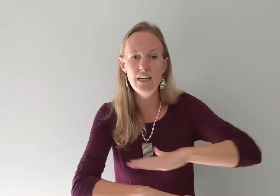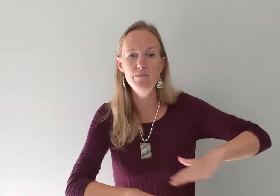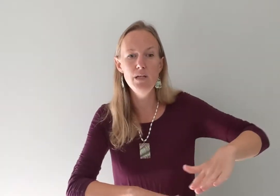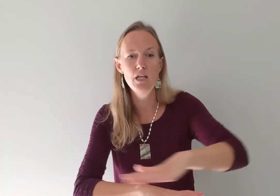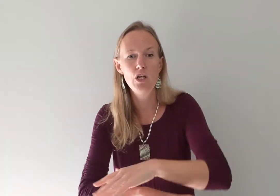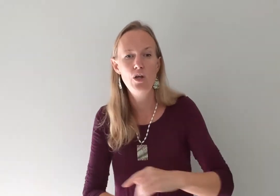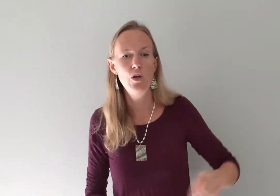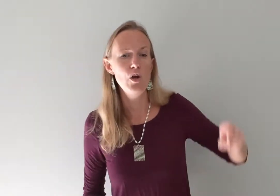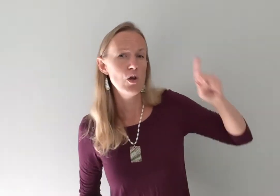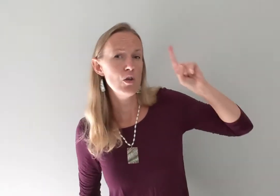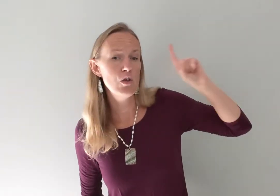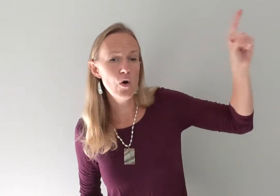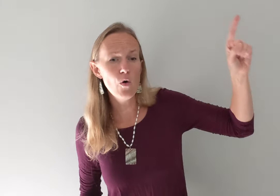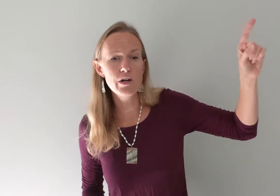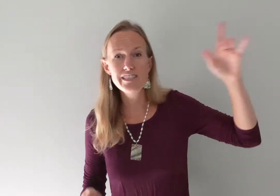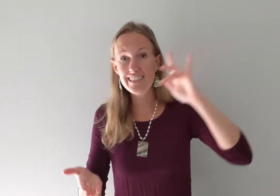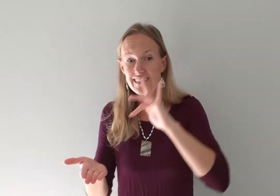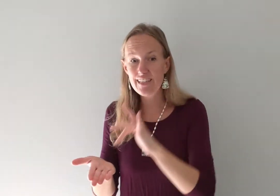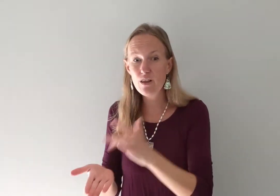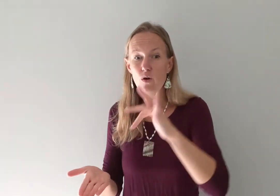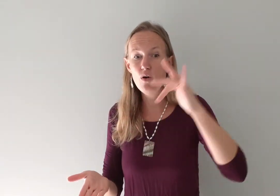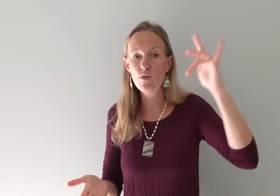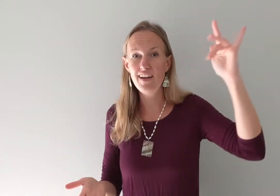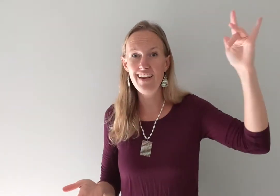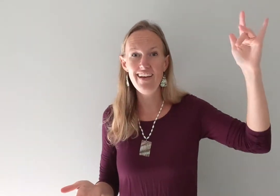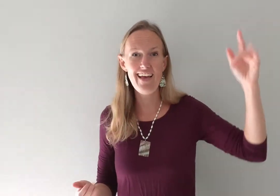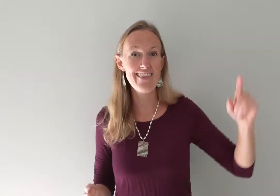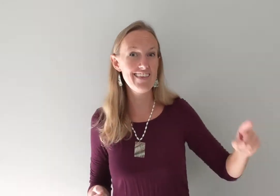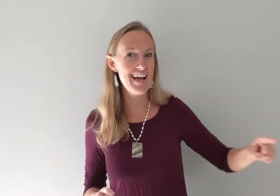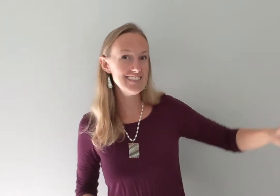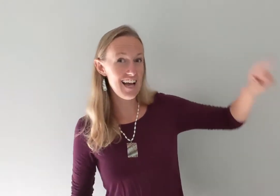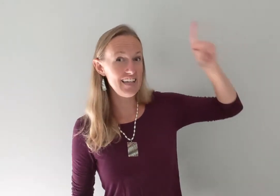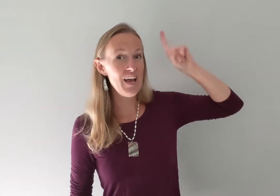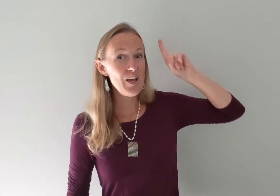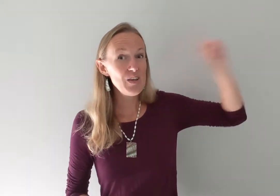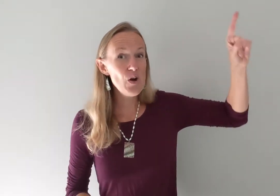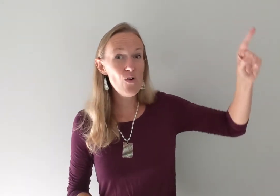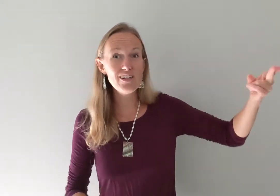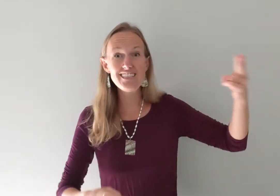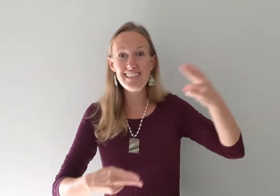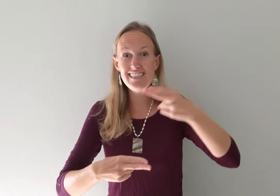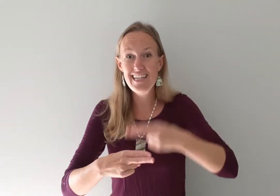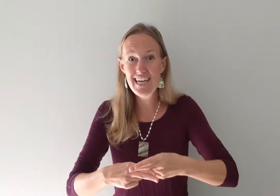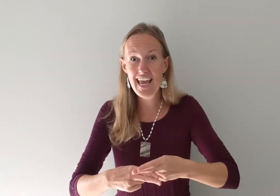Kingdom. Yours is the glory. And then last line, yours is the